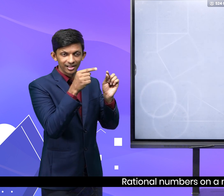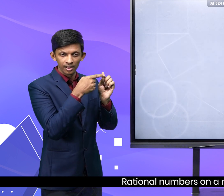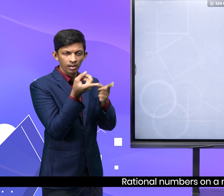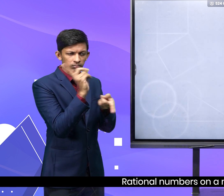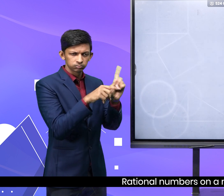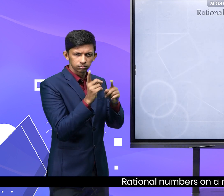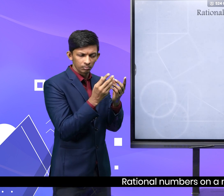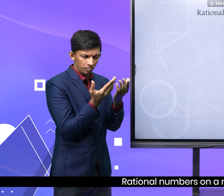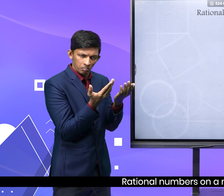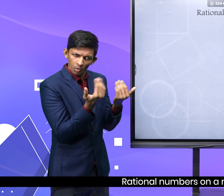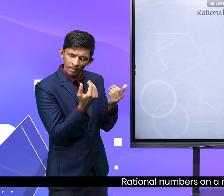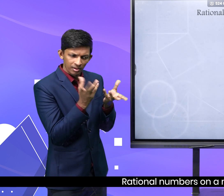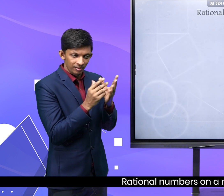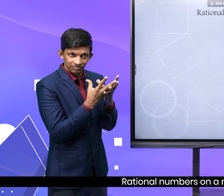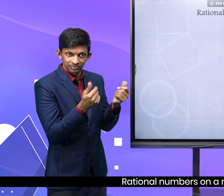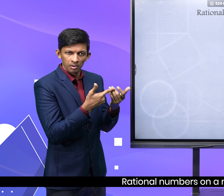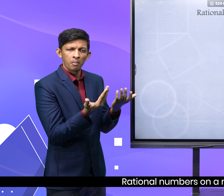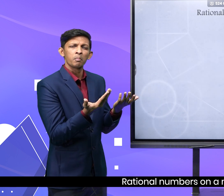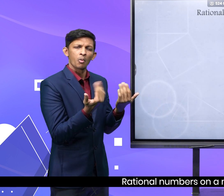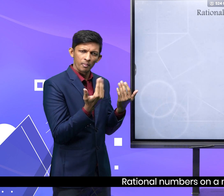Rational numbers on a number line.